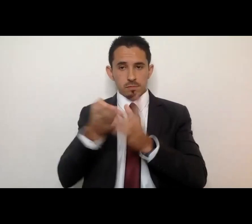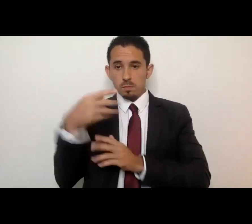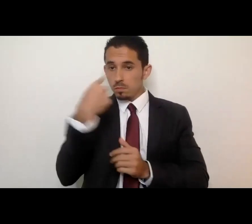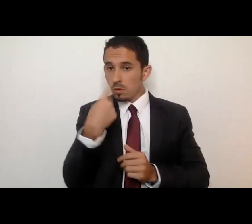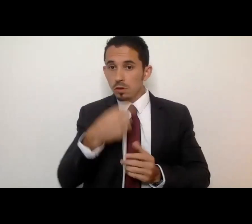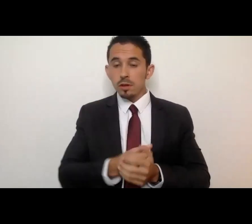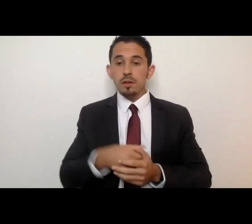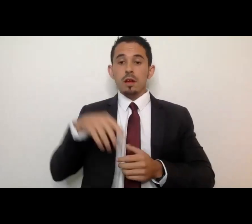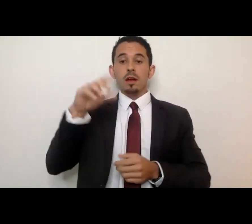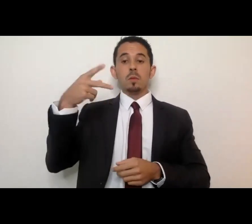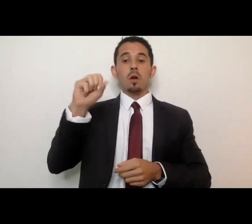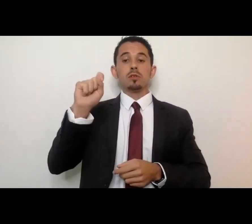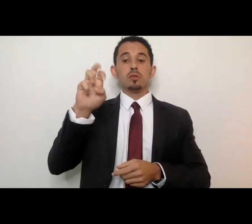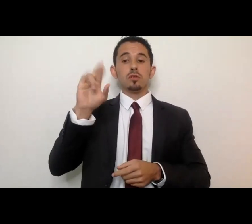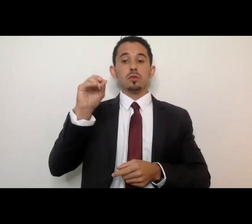There can either be anterior